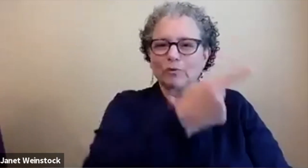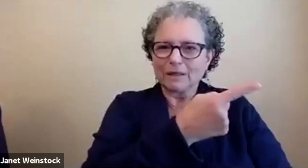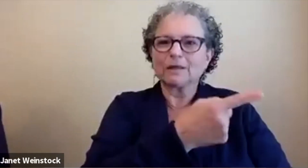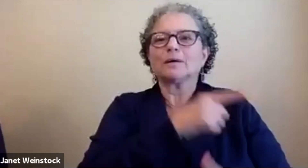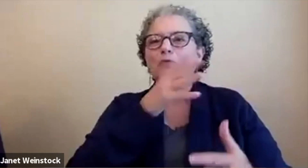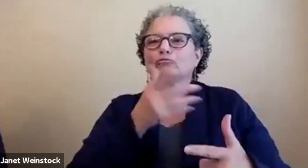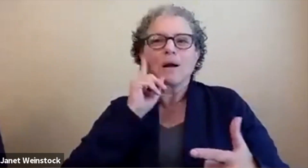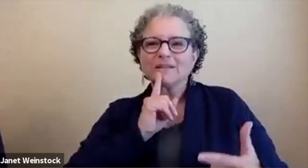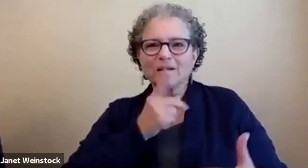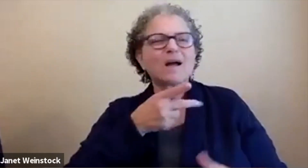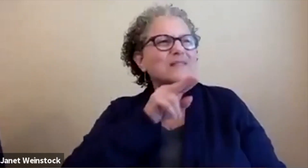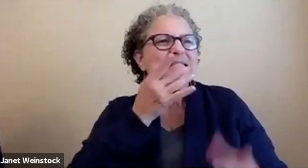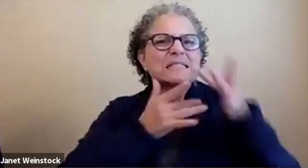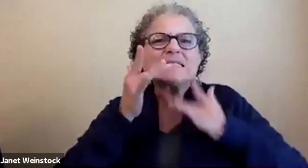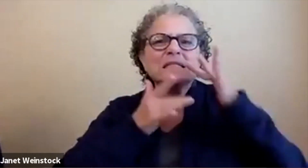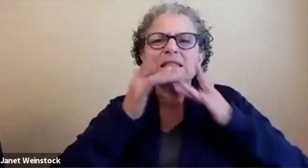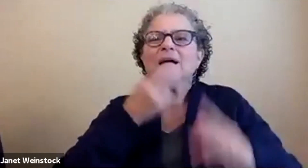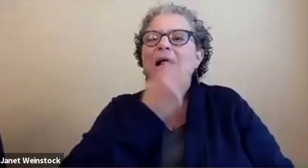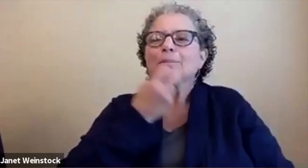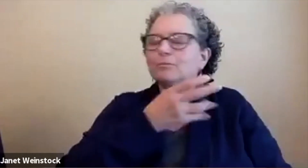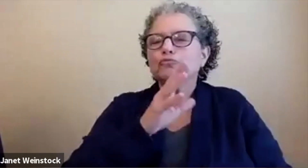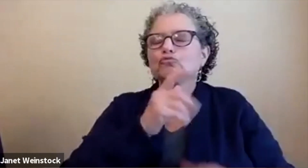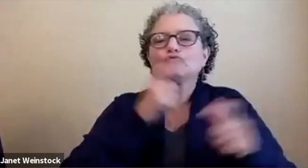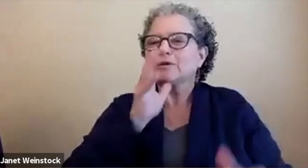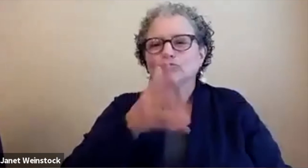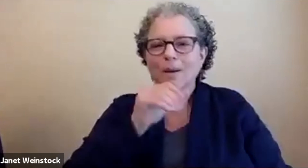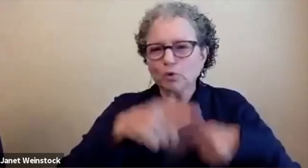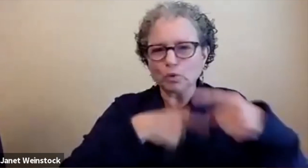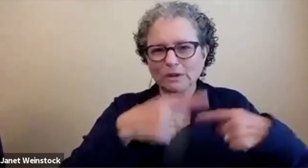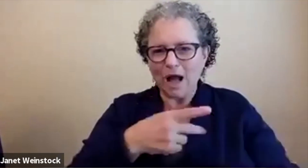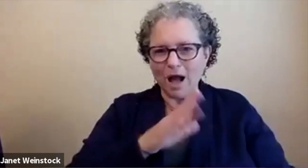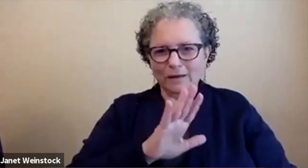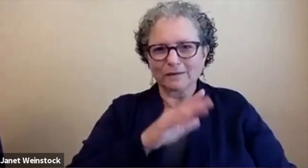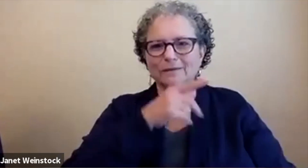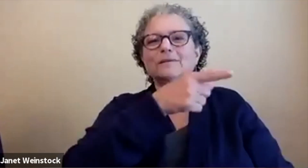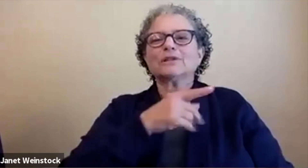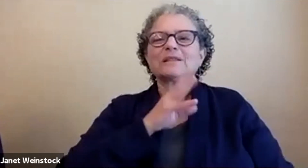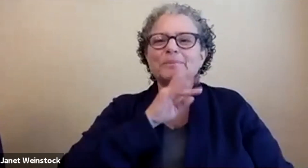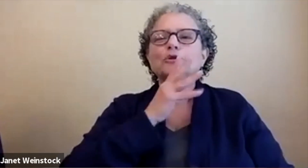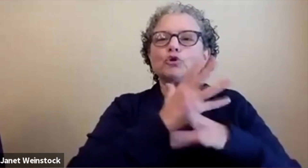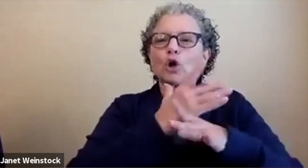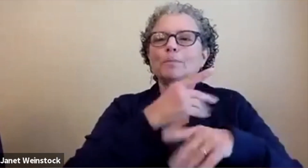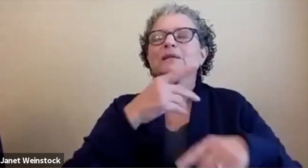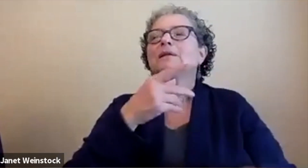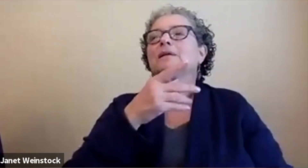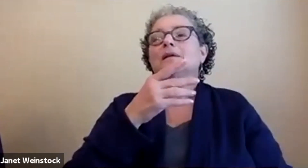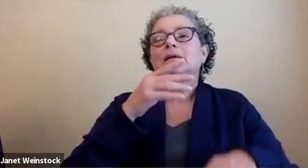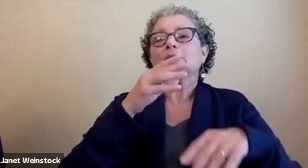who happened to be hearing. Grandmother being deaf, she wasn't able to read lips, and grandmother didn't sign. Her mother didn't sign, so she spoke